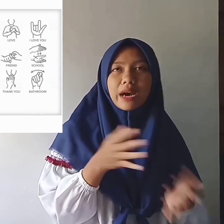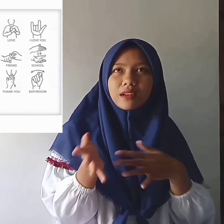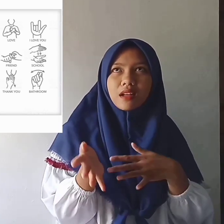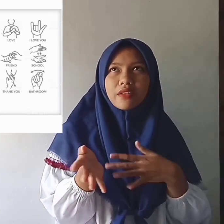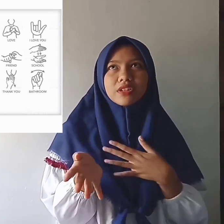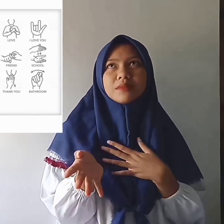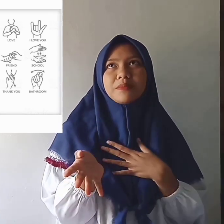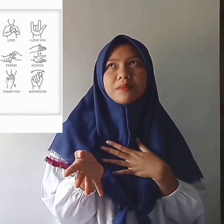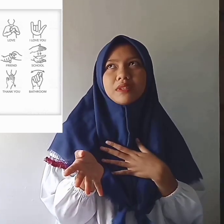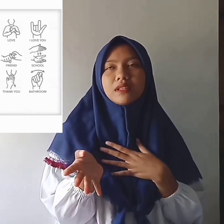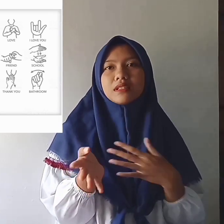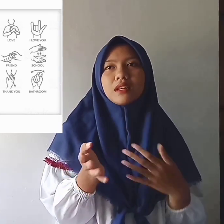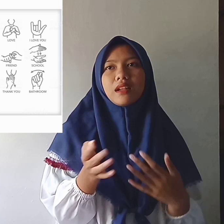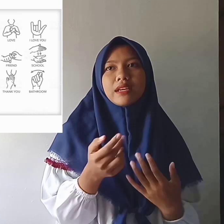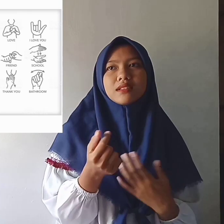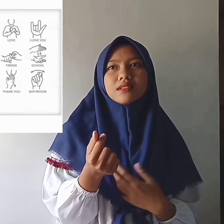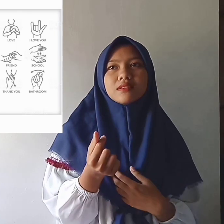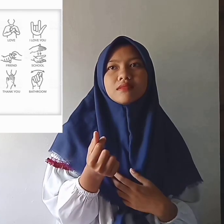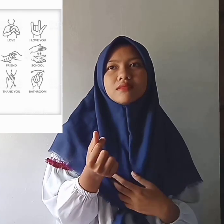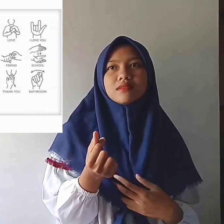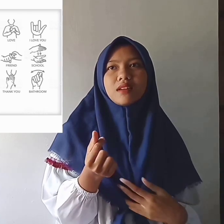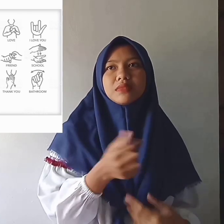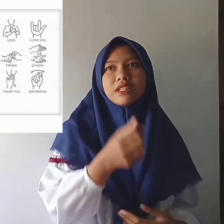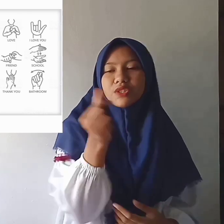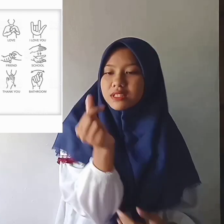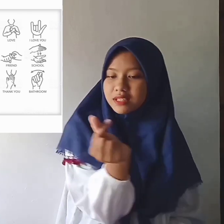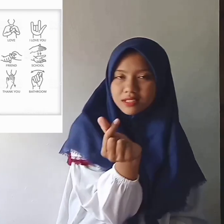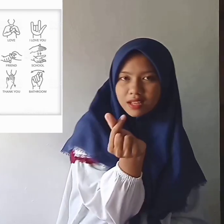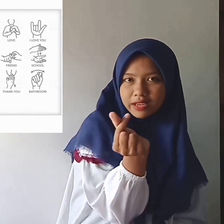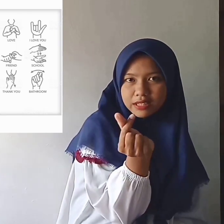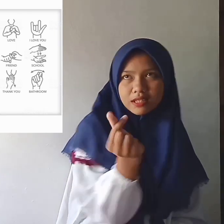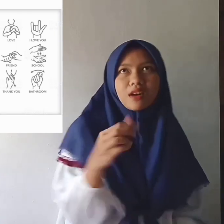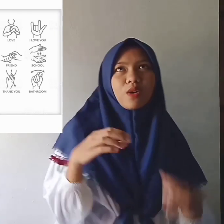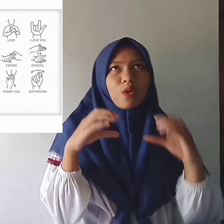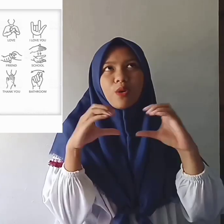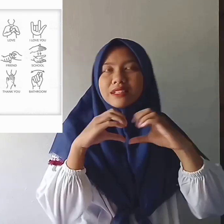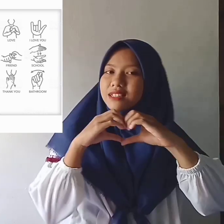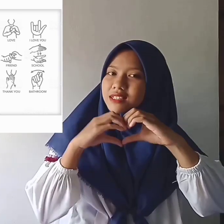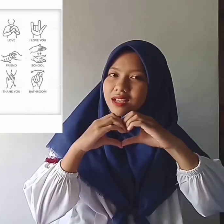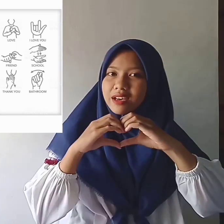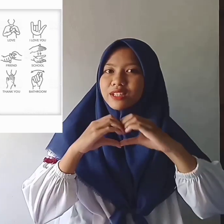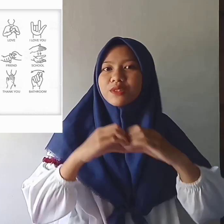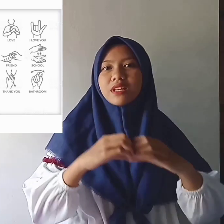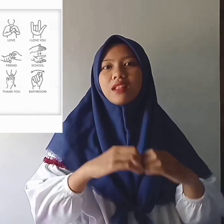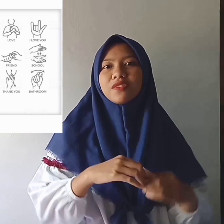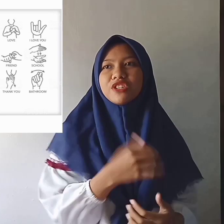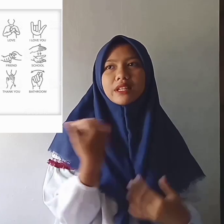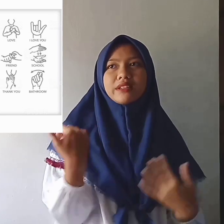while other people like commonly use this sign or this sign to say I love you, just like